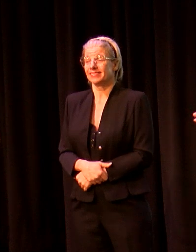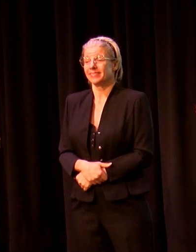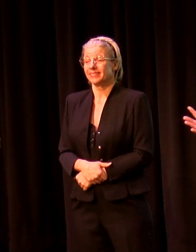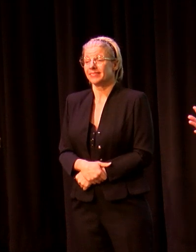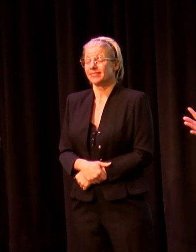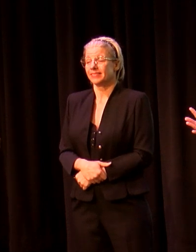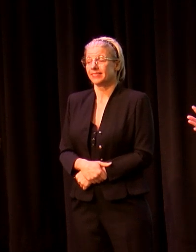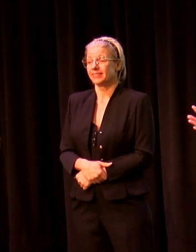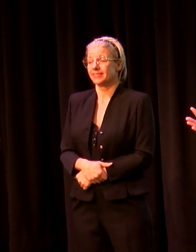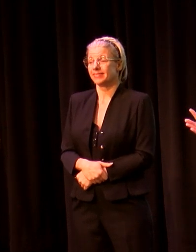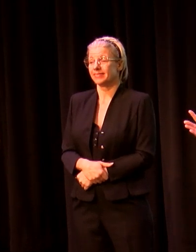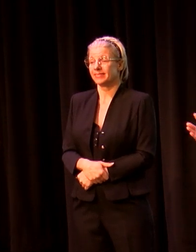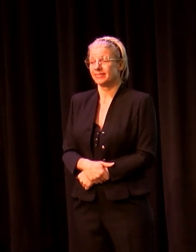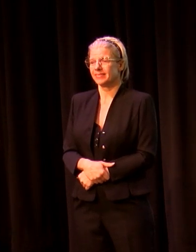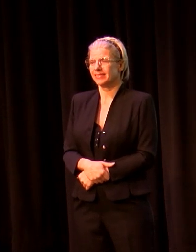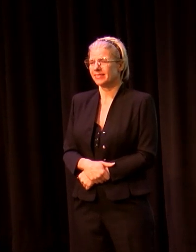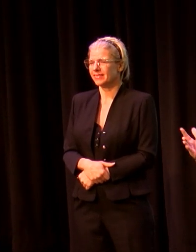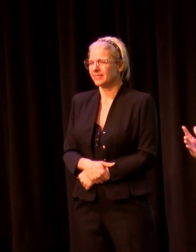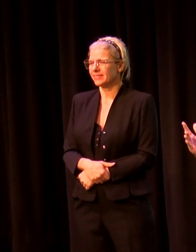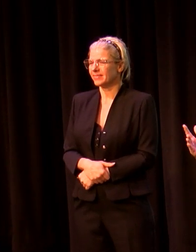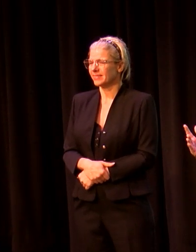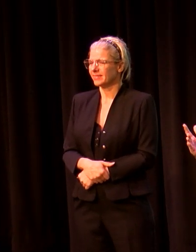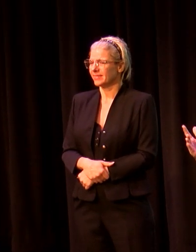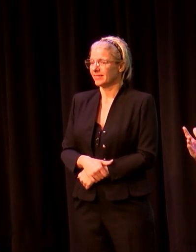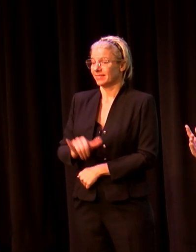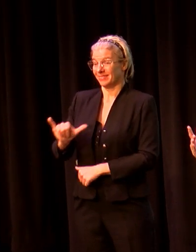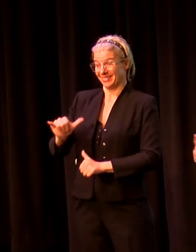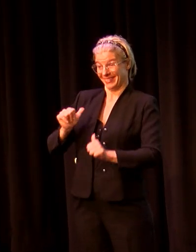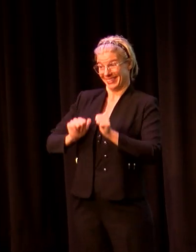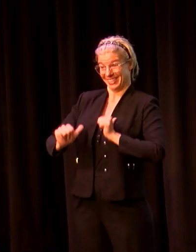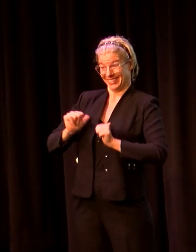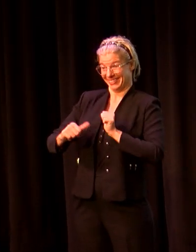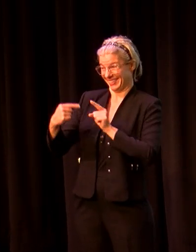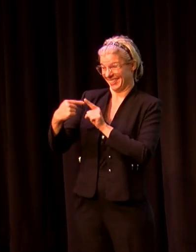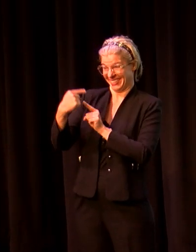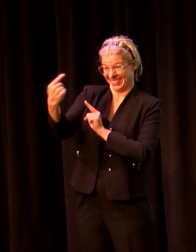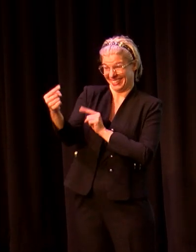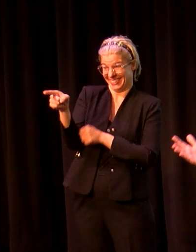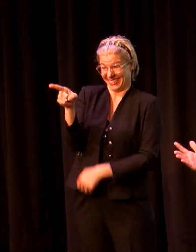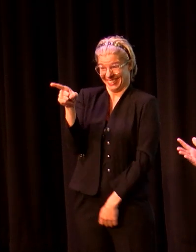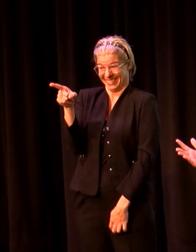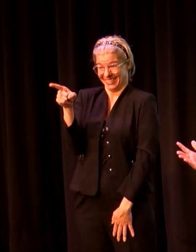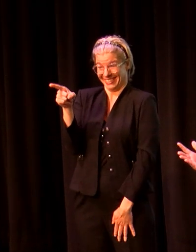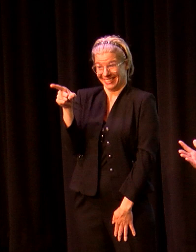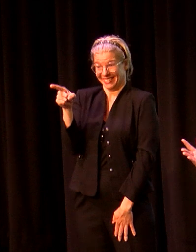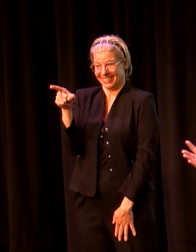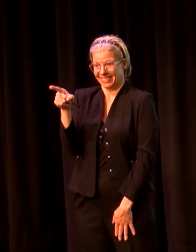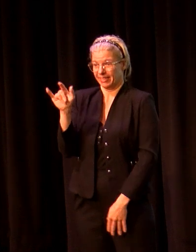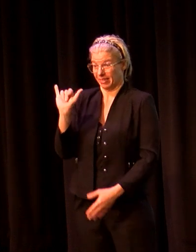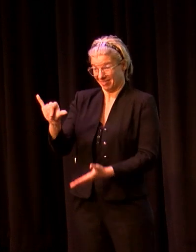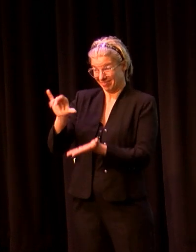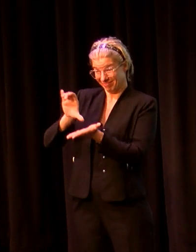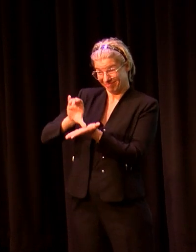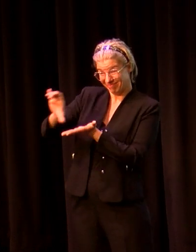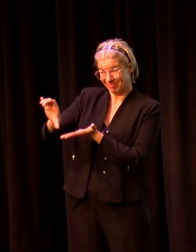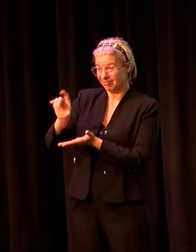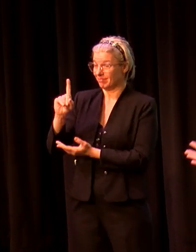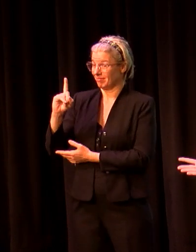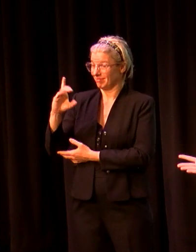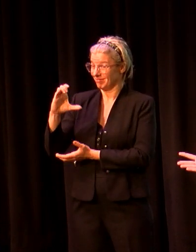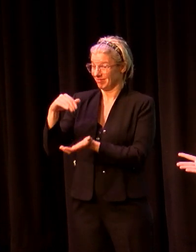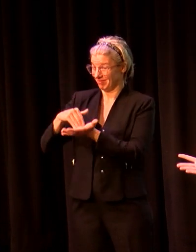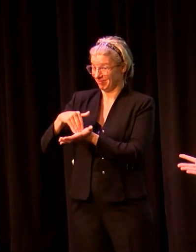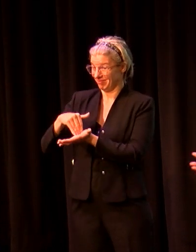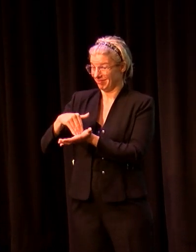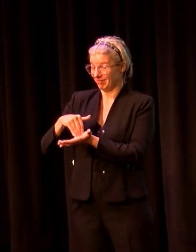that has been installed at the Weinberg Center, that was a $100,000 grant that we were able to facilitate a piece of that project, but